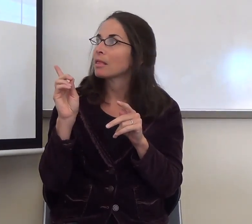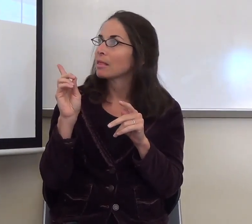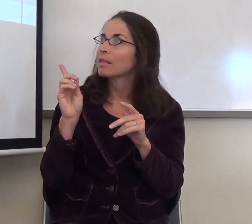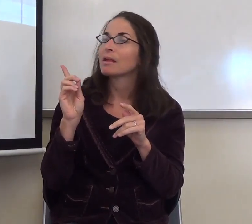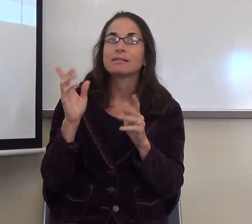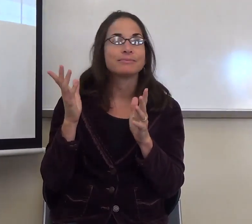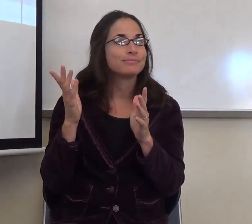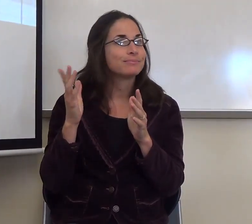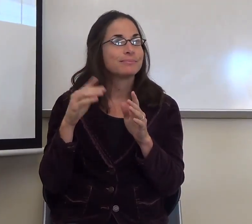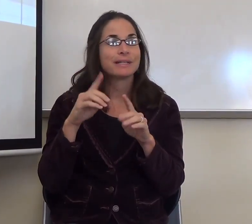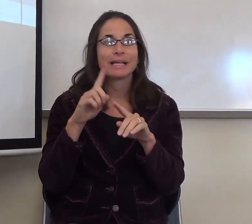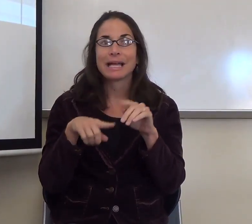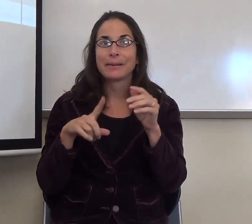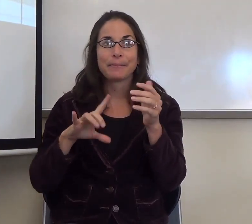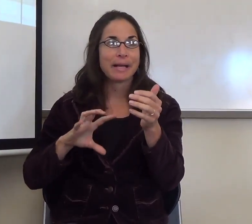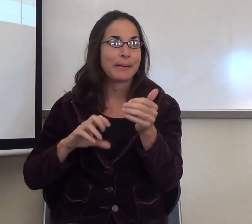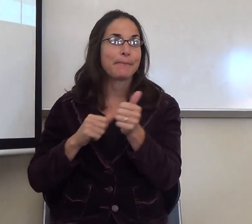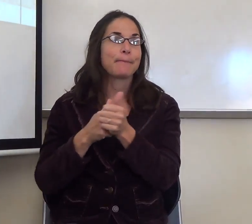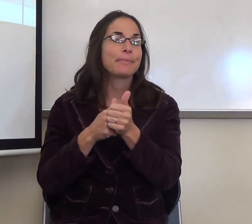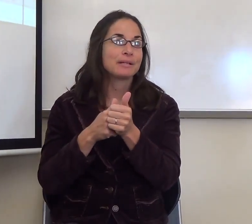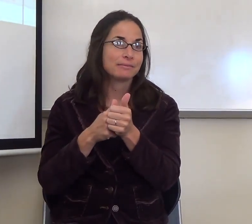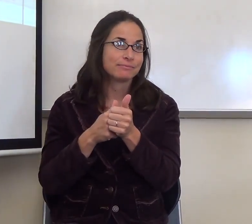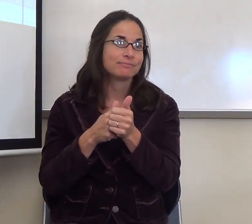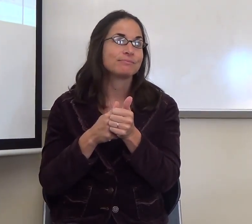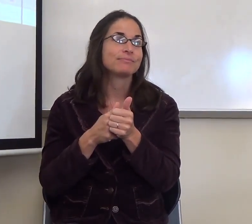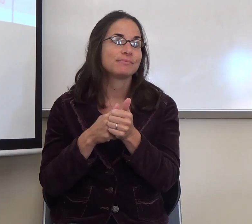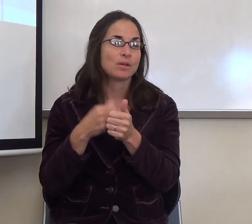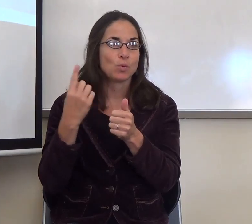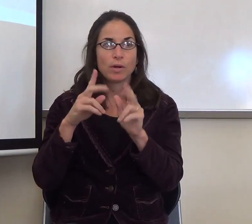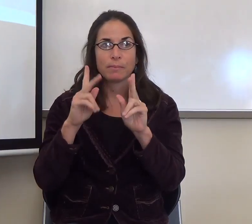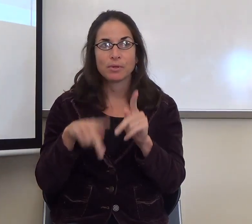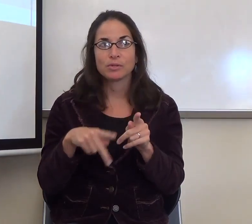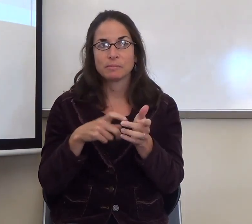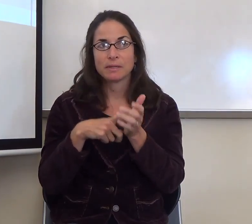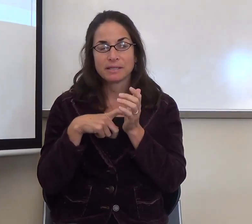no return. So that person needs to